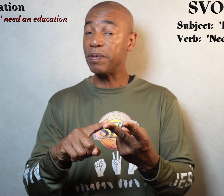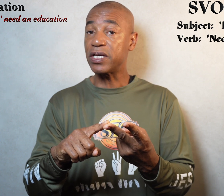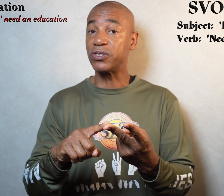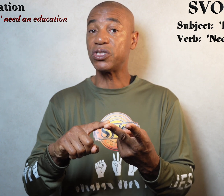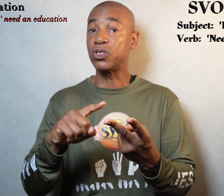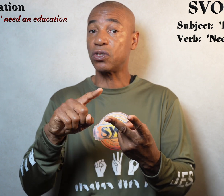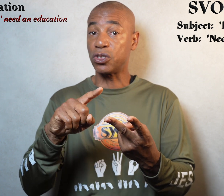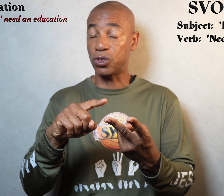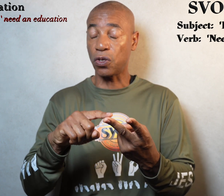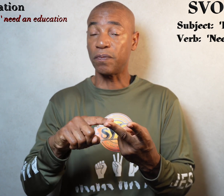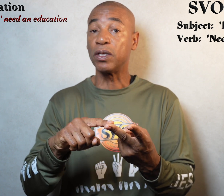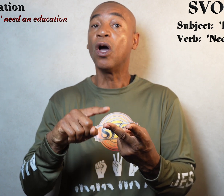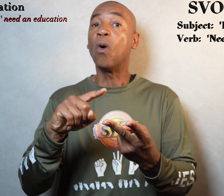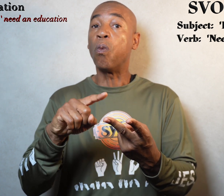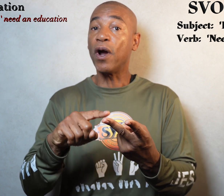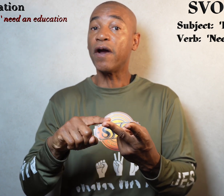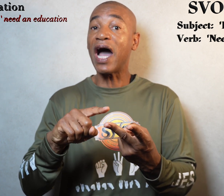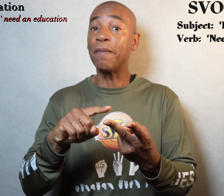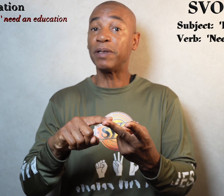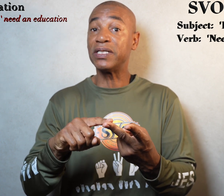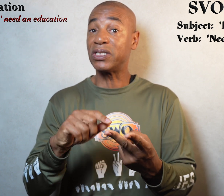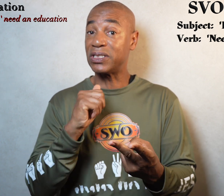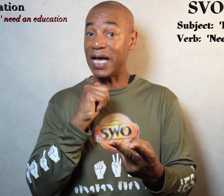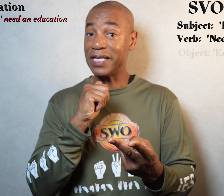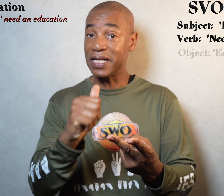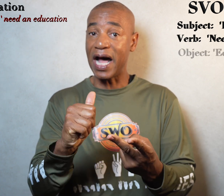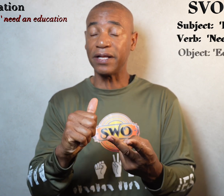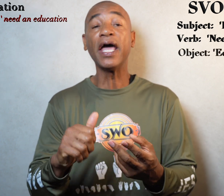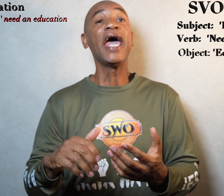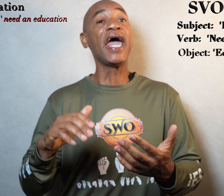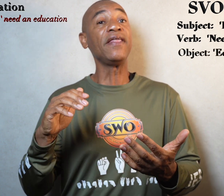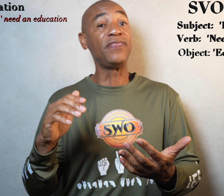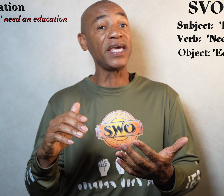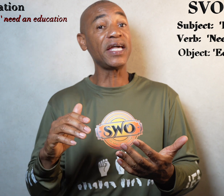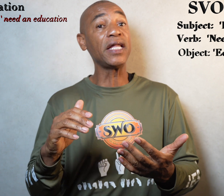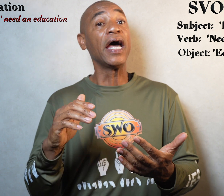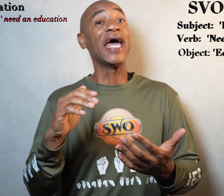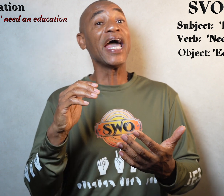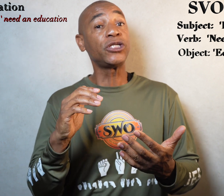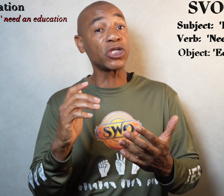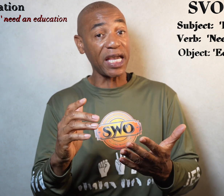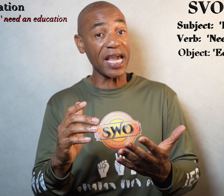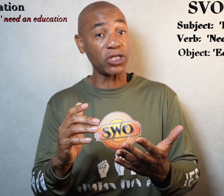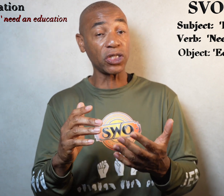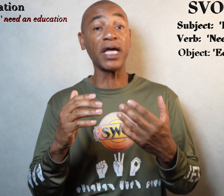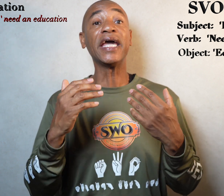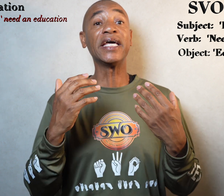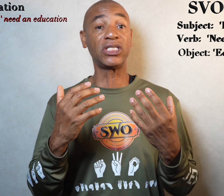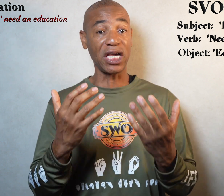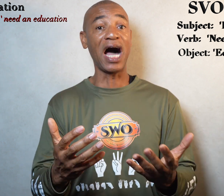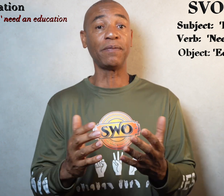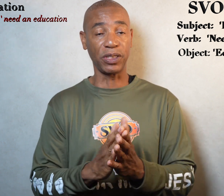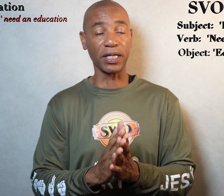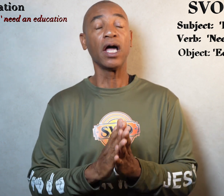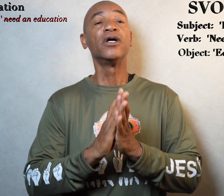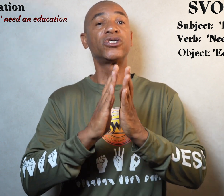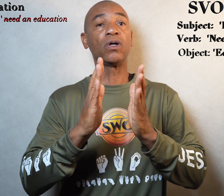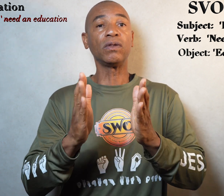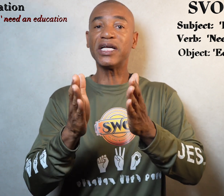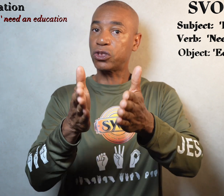because this is going to determine where I place the sign not. And then education is the object. So let's start